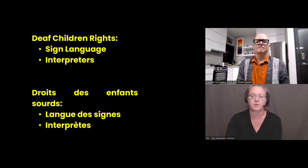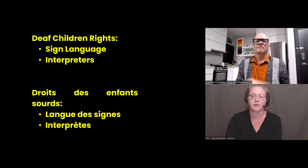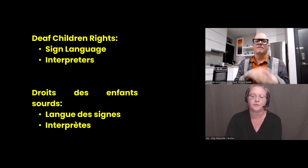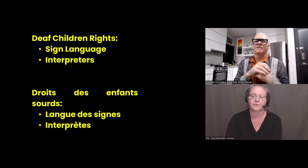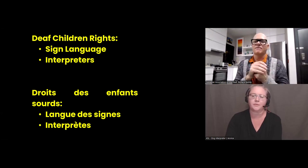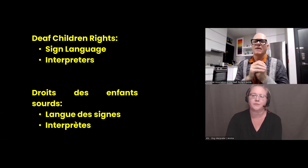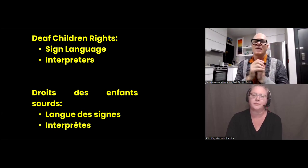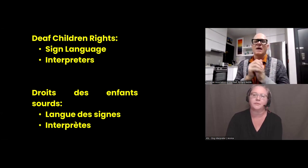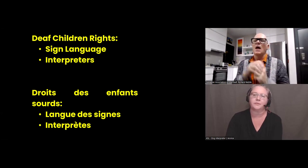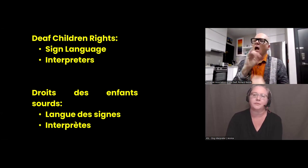well.